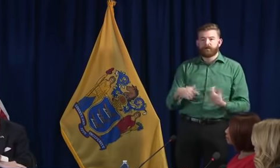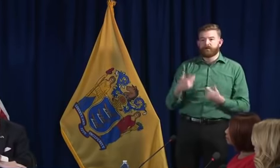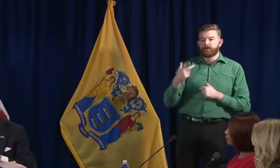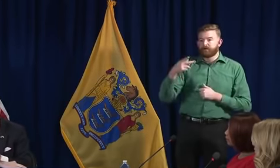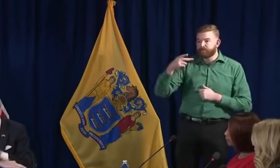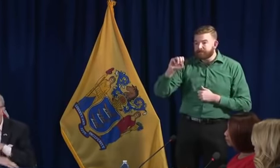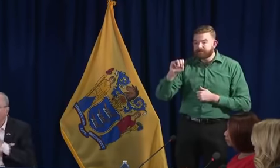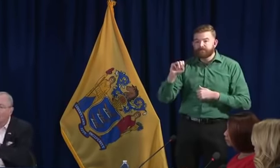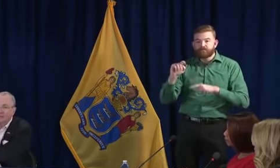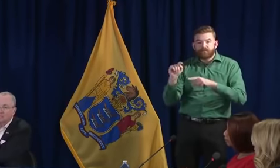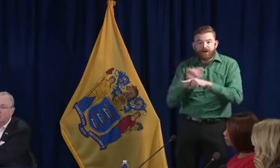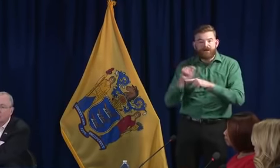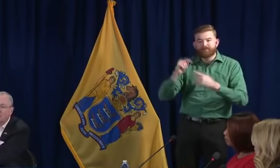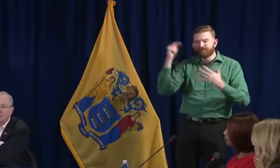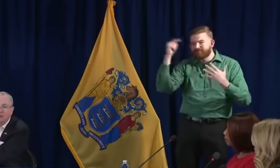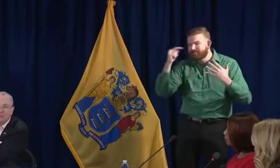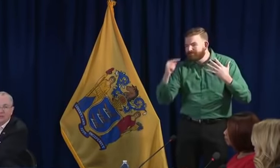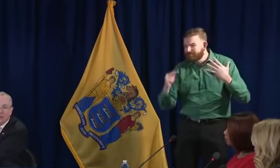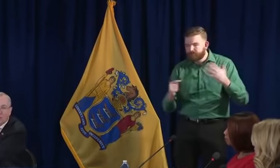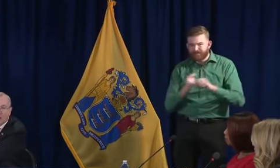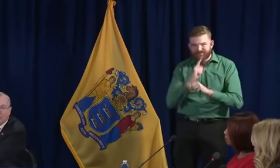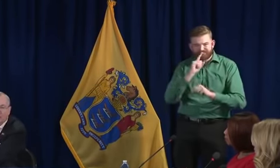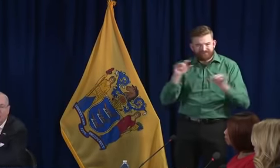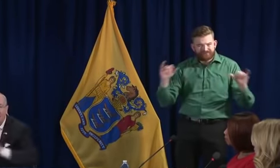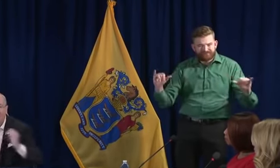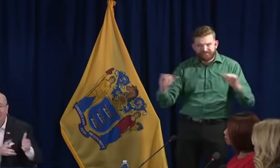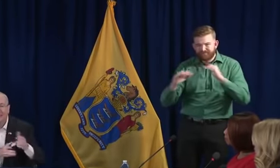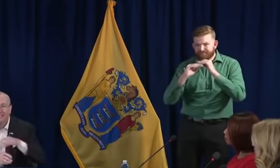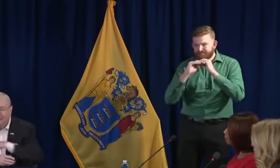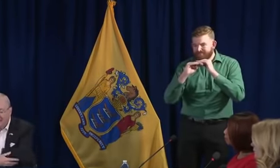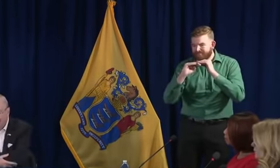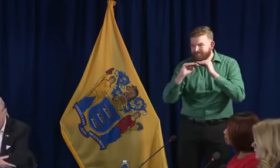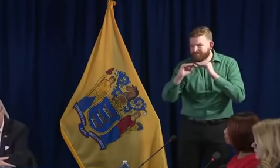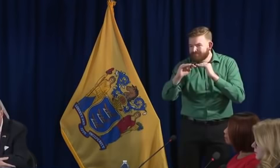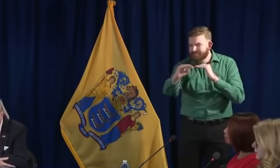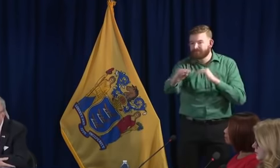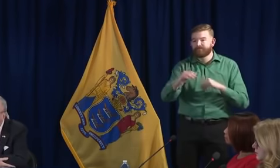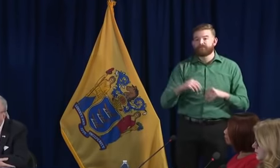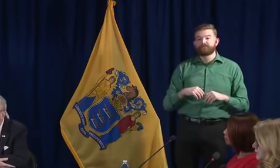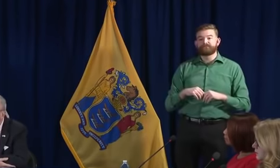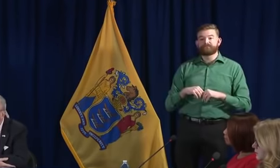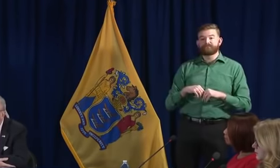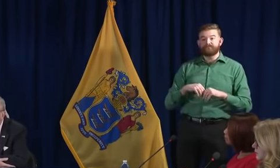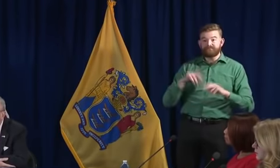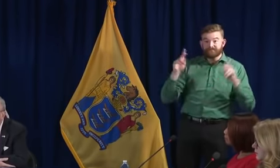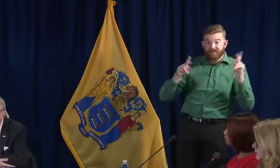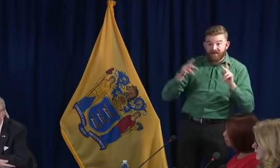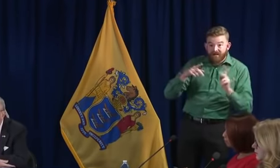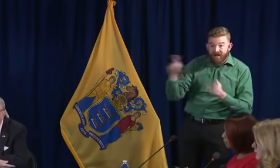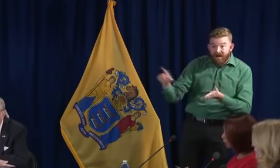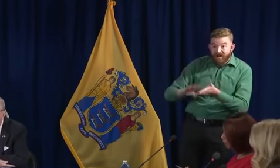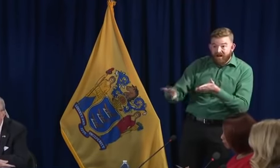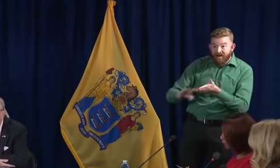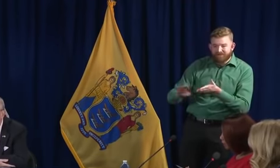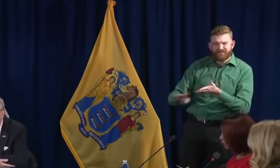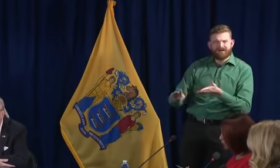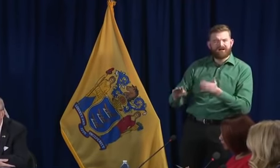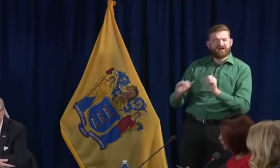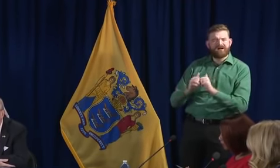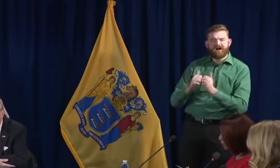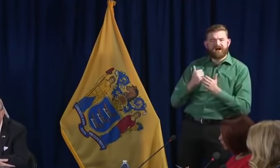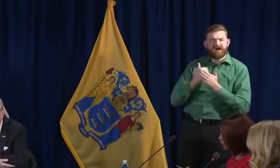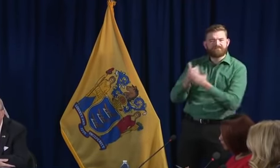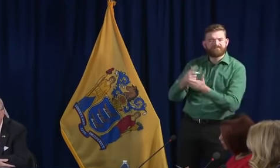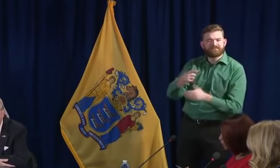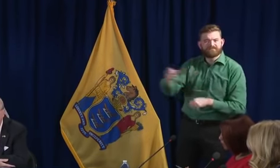daycare. How can we redeploy folks from other walks of life into help, etc. And I am additionally having